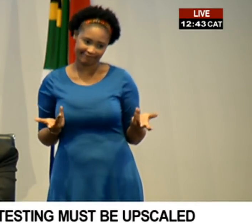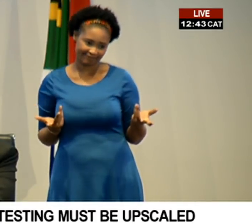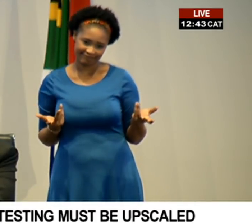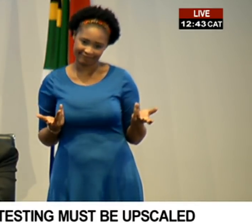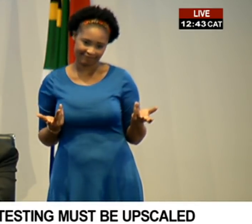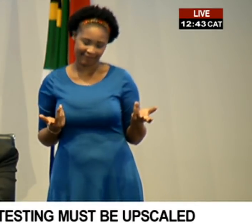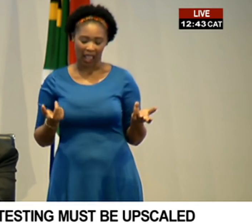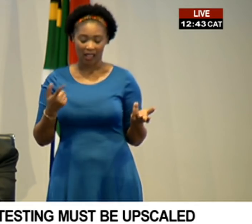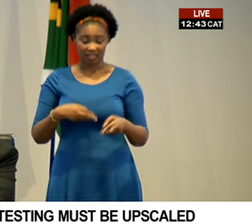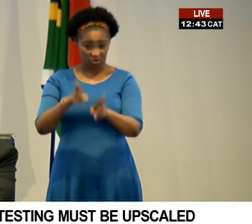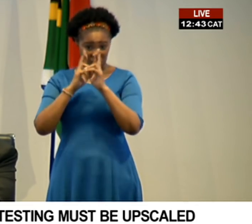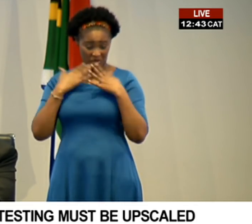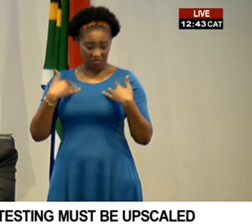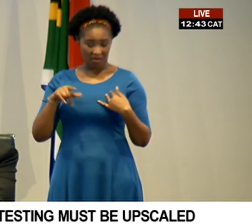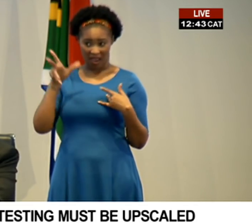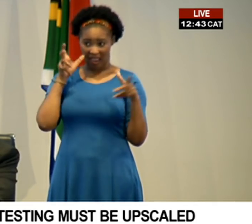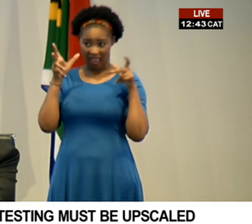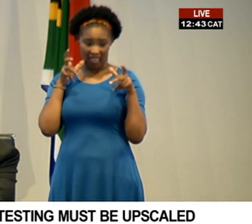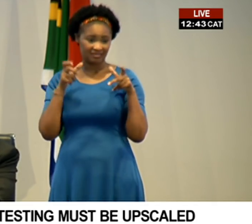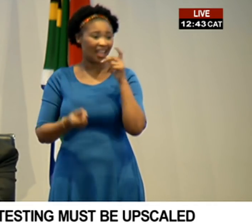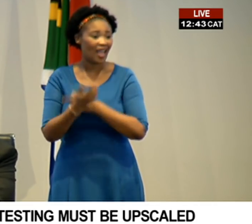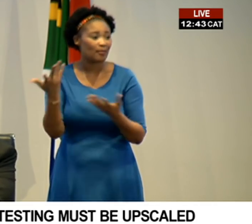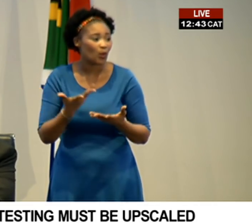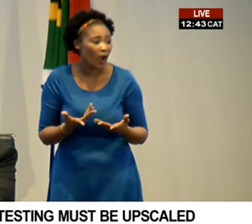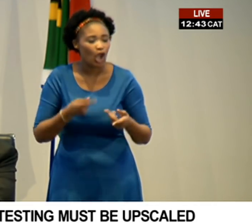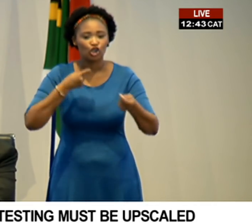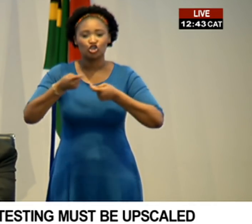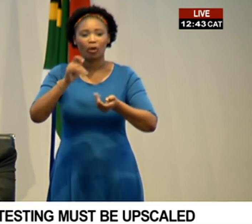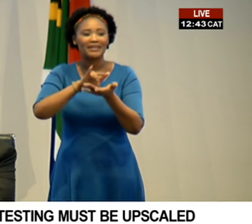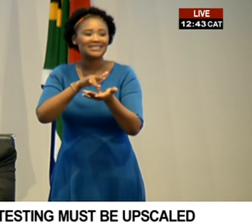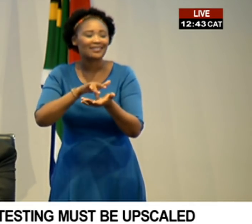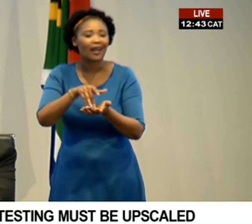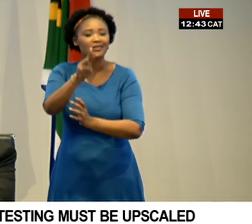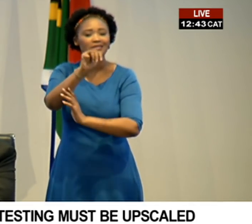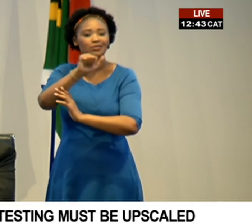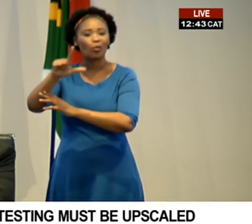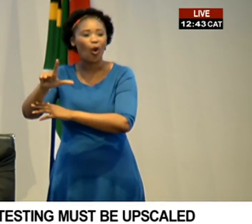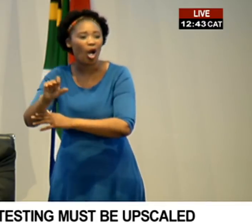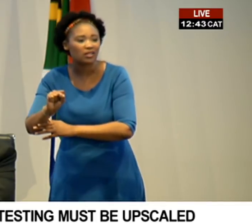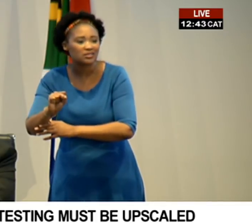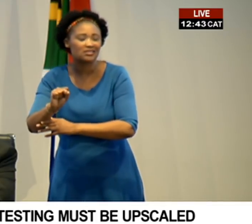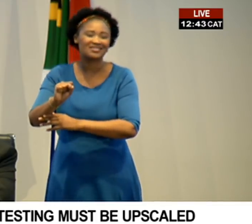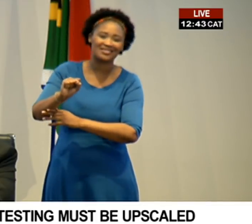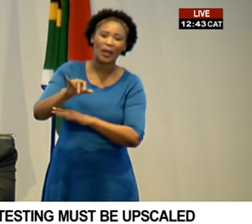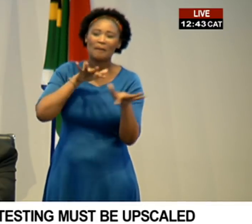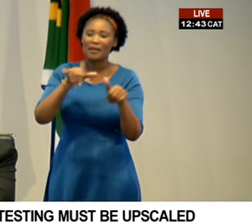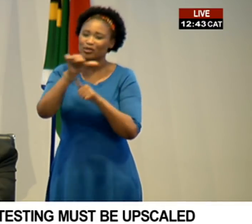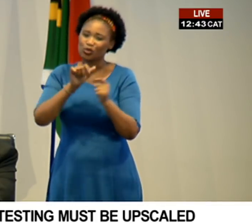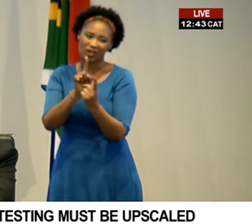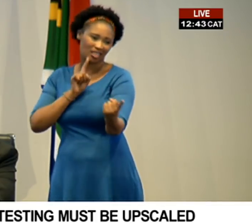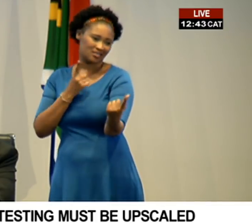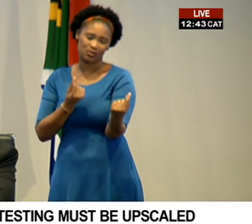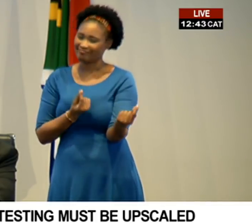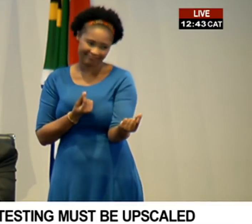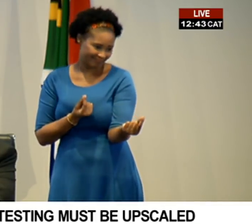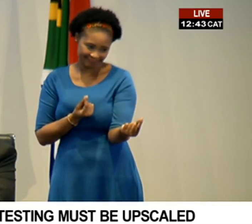me, it's been in shopping centers, in malls, and so forth. We now need to embark,